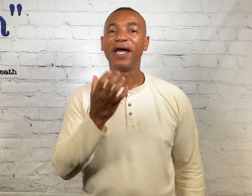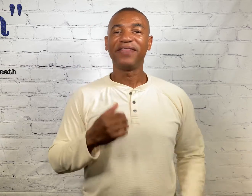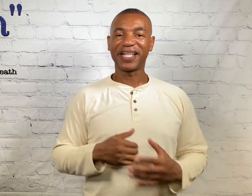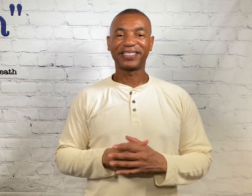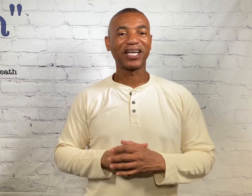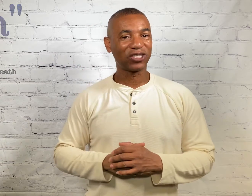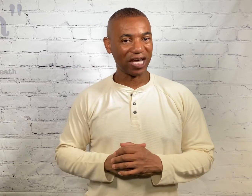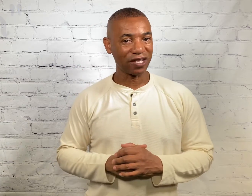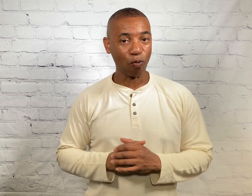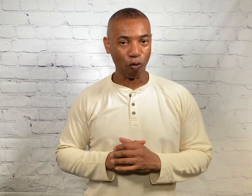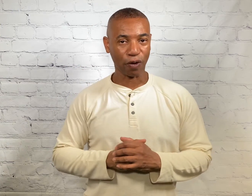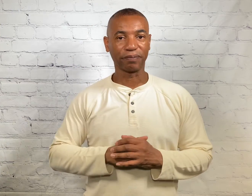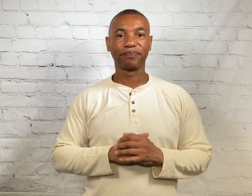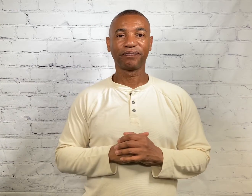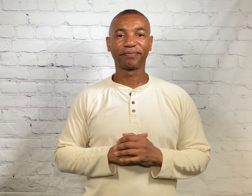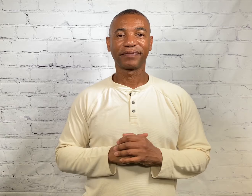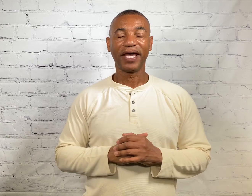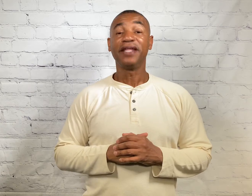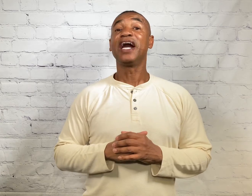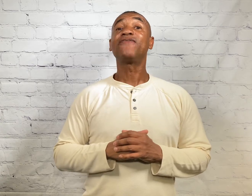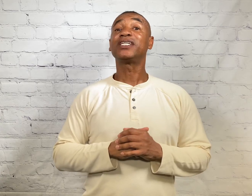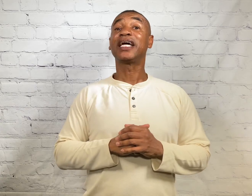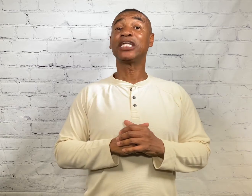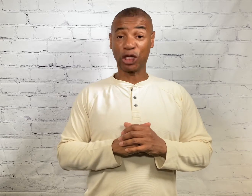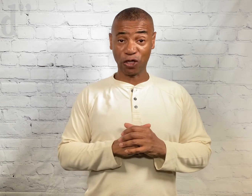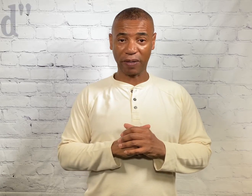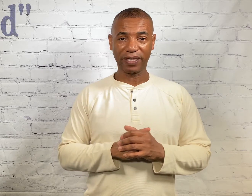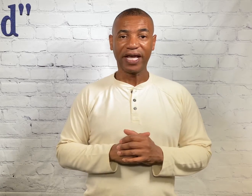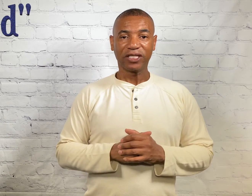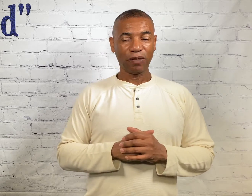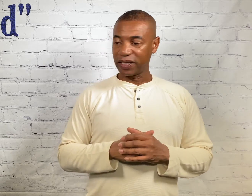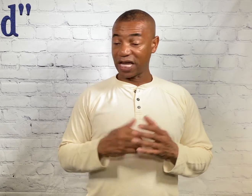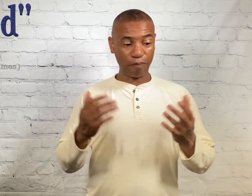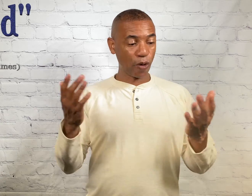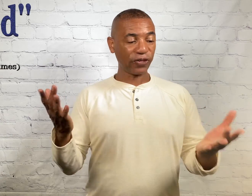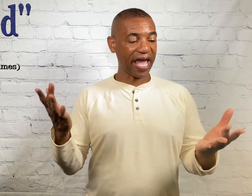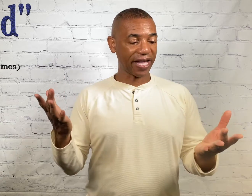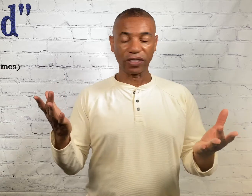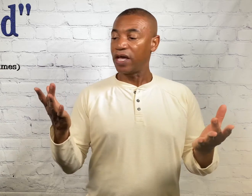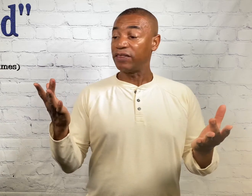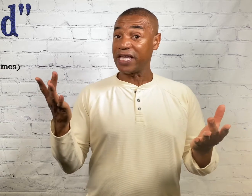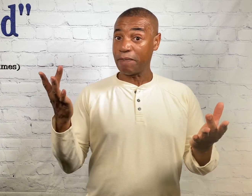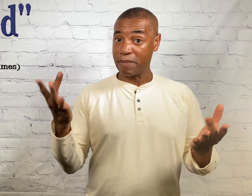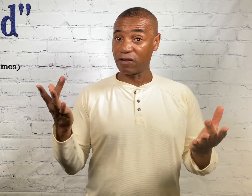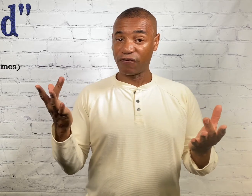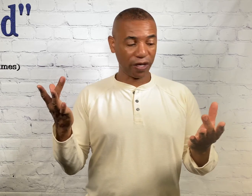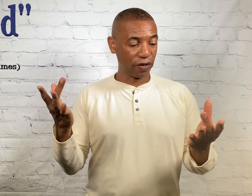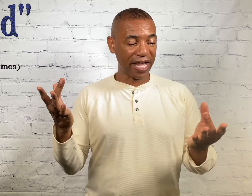That is how you sign warm. Now for the sign humid. Simply take both hands, the middle finger and the